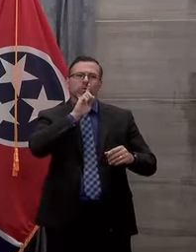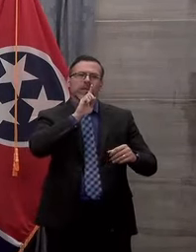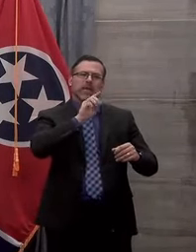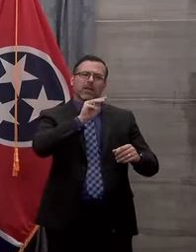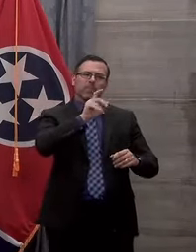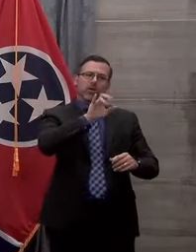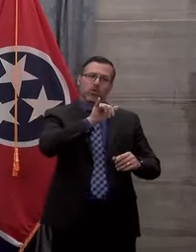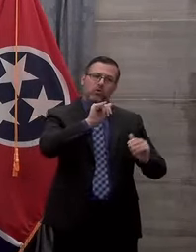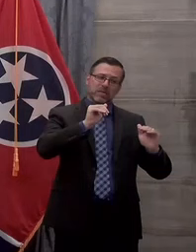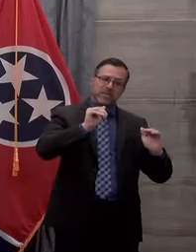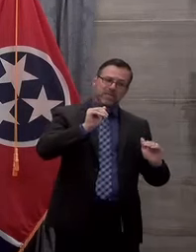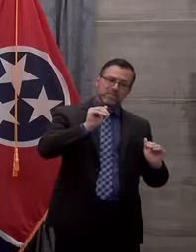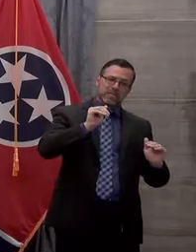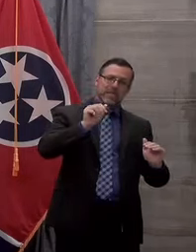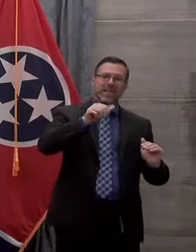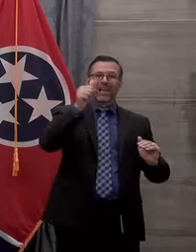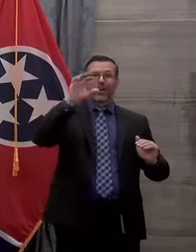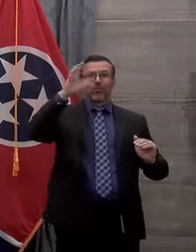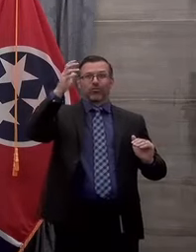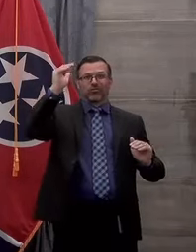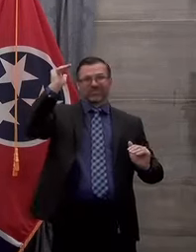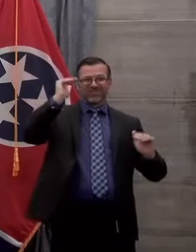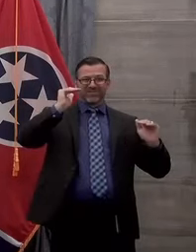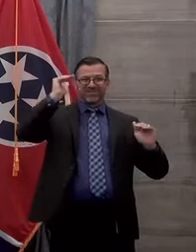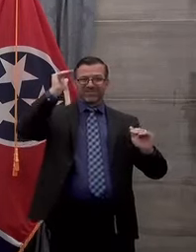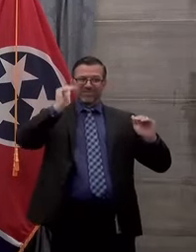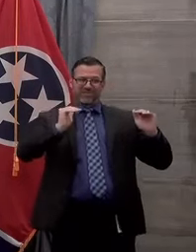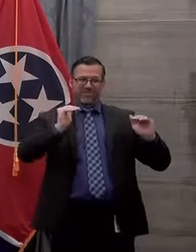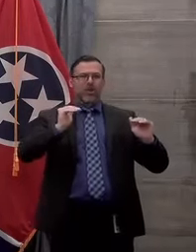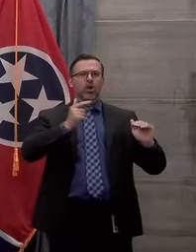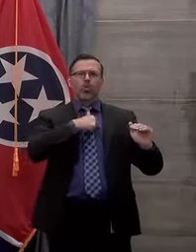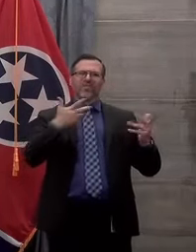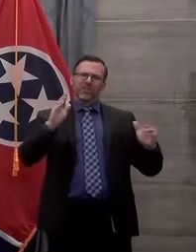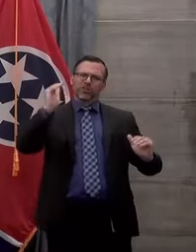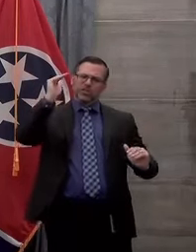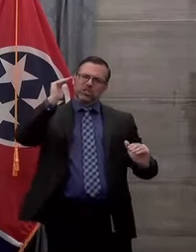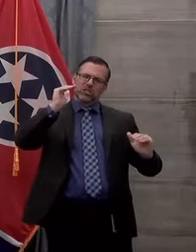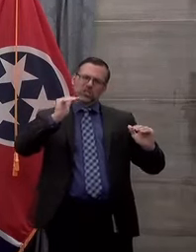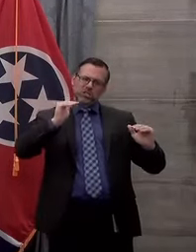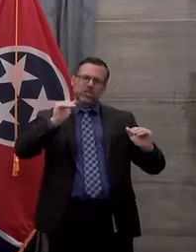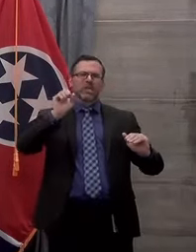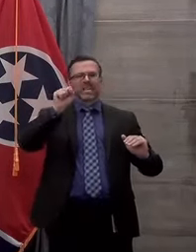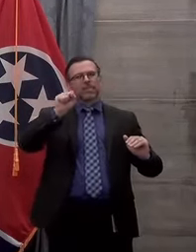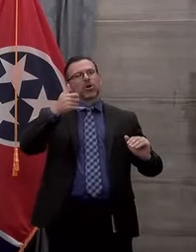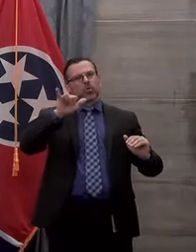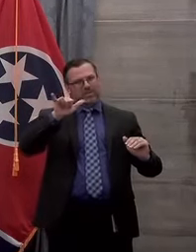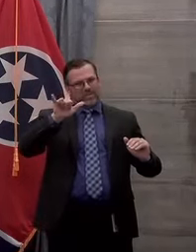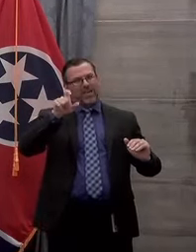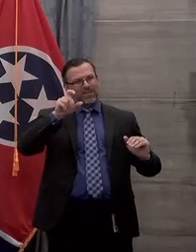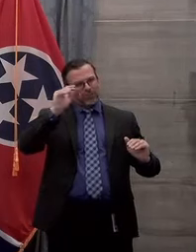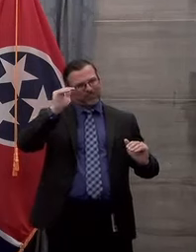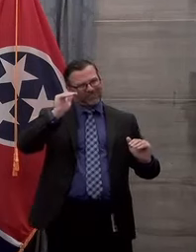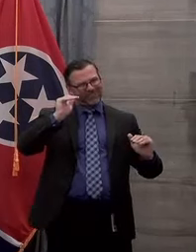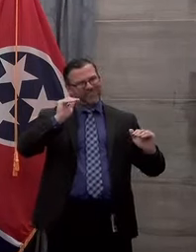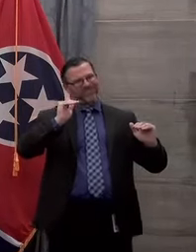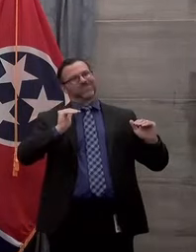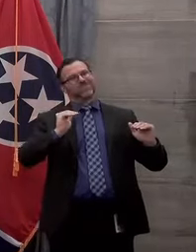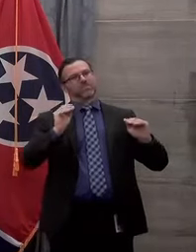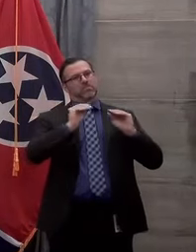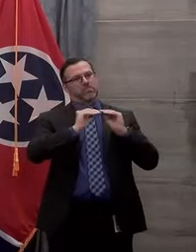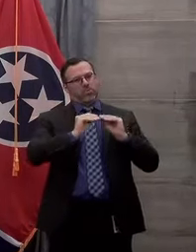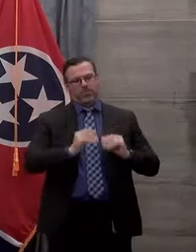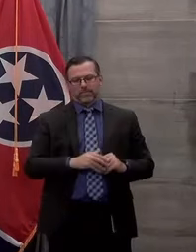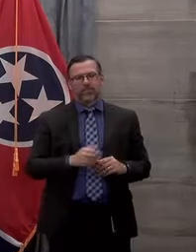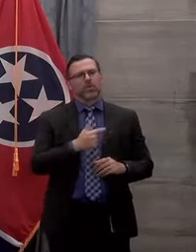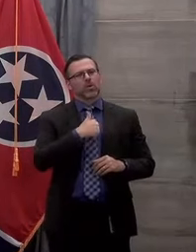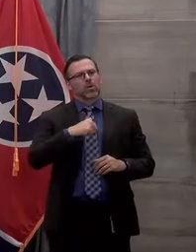And that progress, while we've made a lot of progress, we have a long way to go. That progress needs to be accelerated. And we'll take